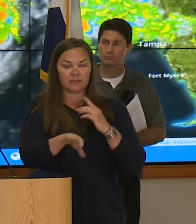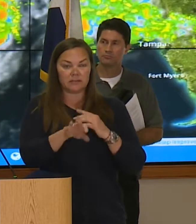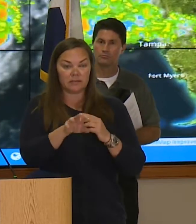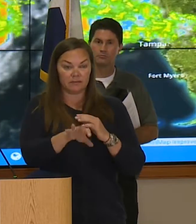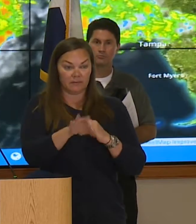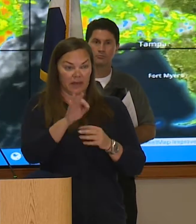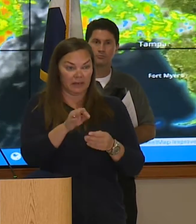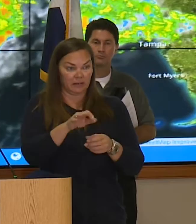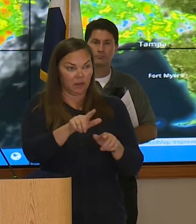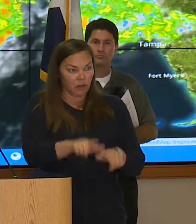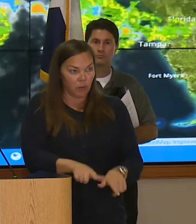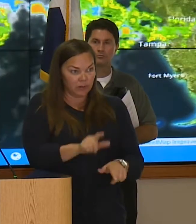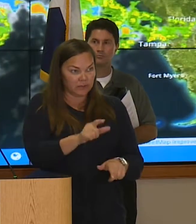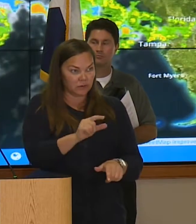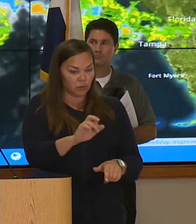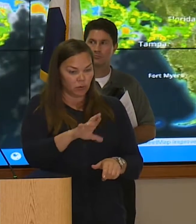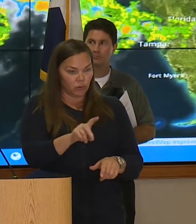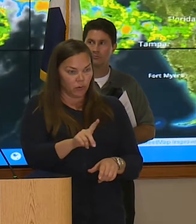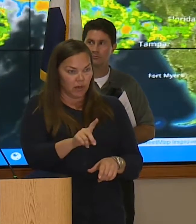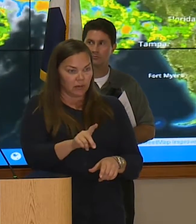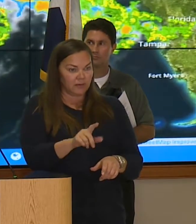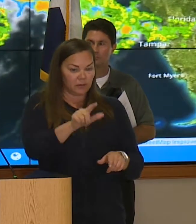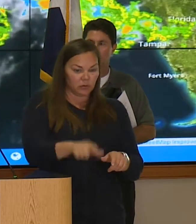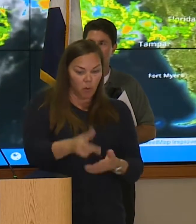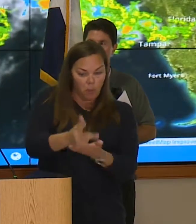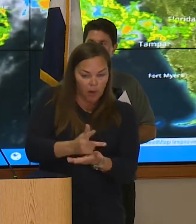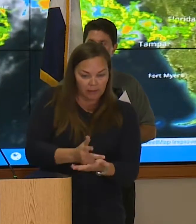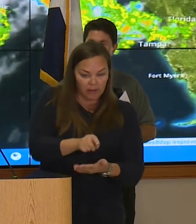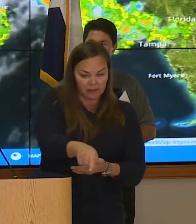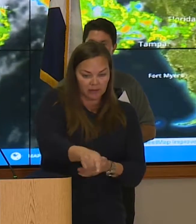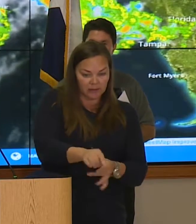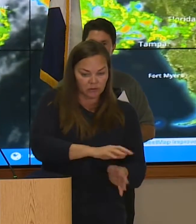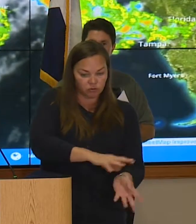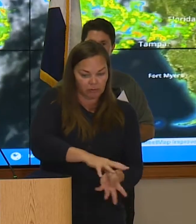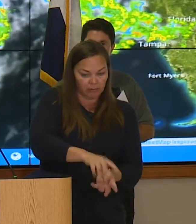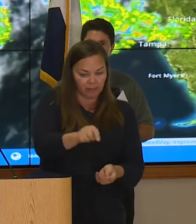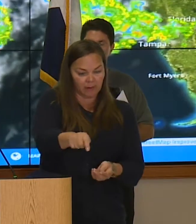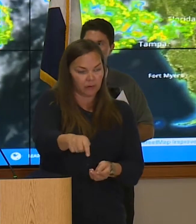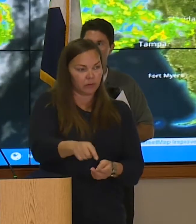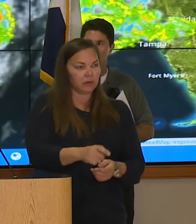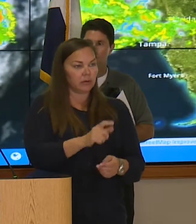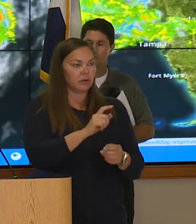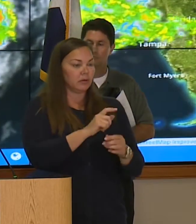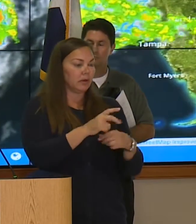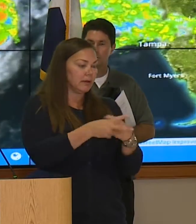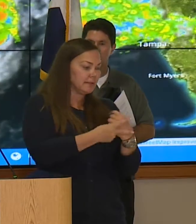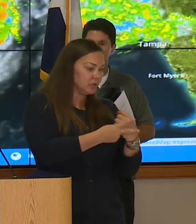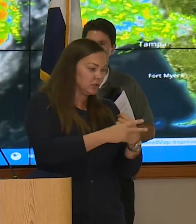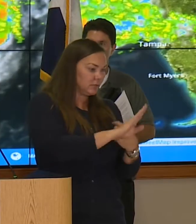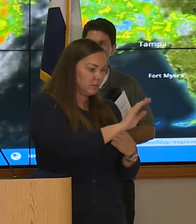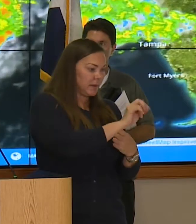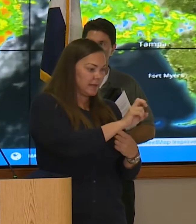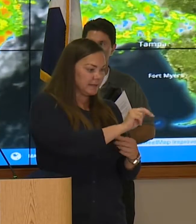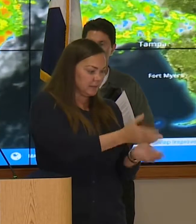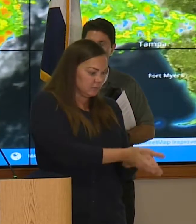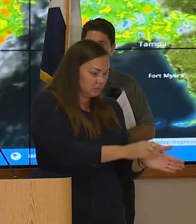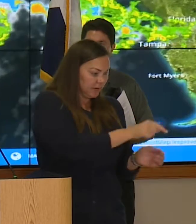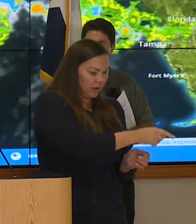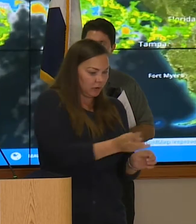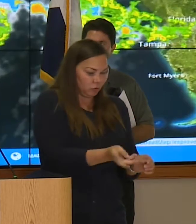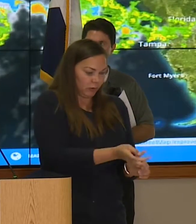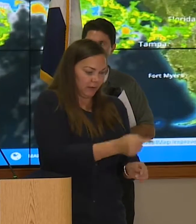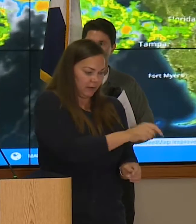starting to pool. So if there's a low parking lot over here, it's trickling over here. If there's a detention basin over here, it's trickling over